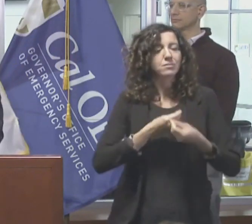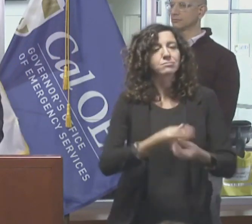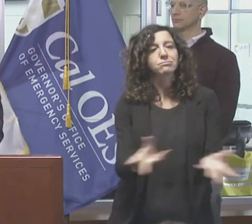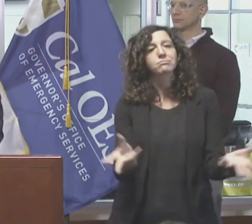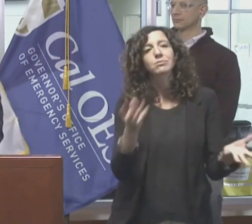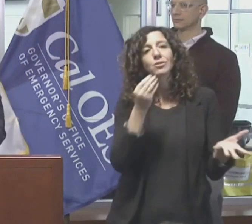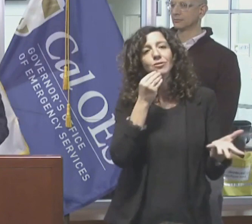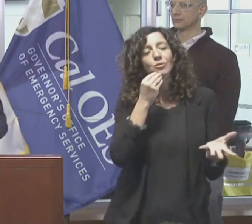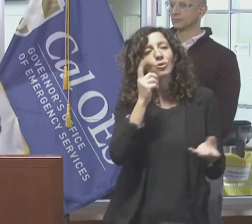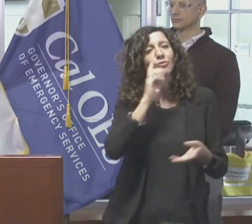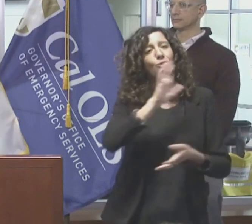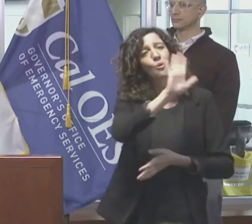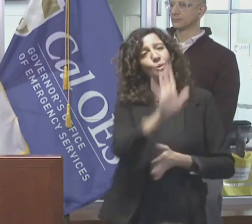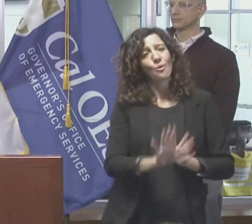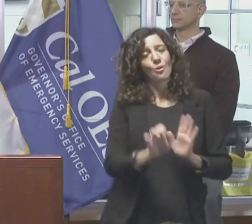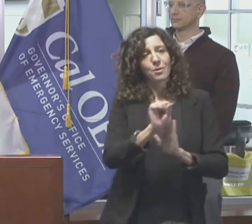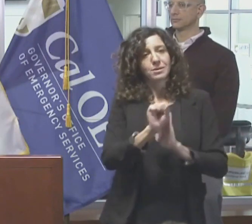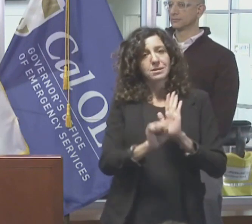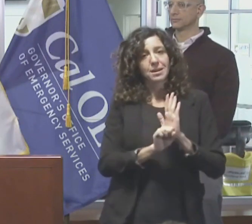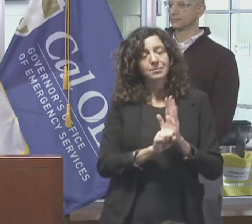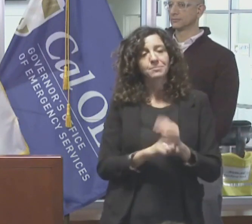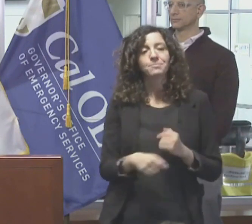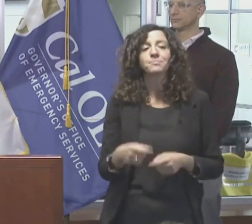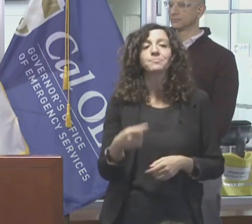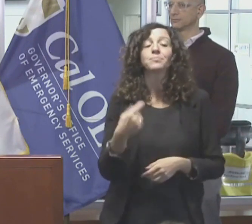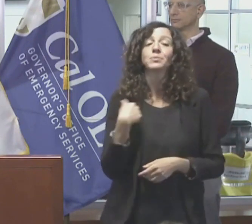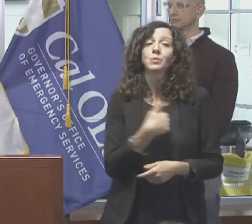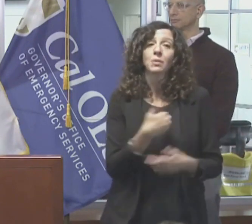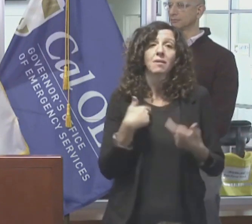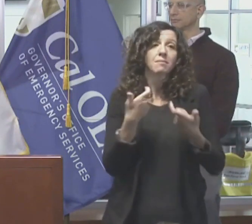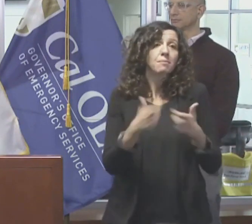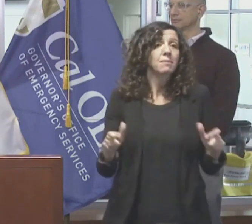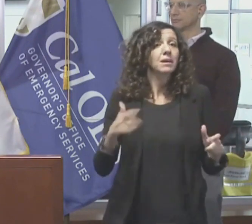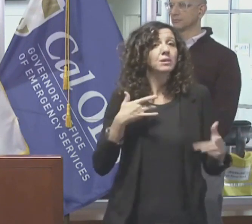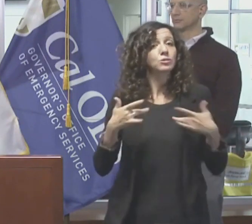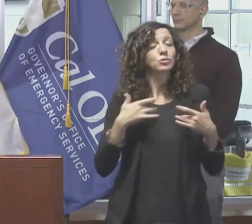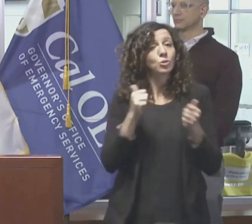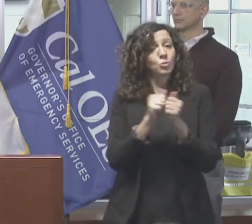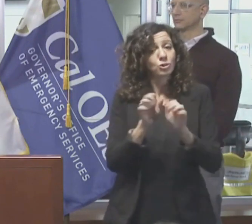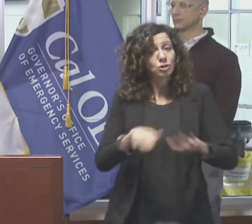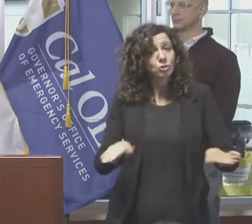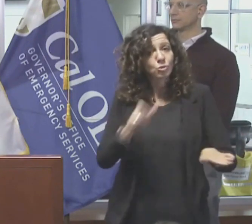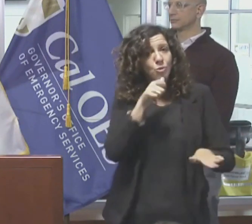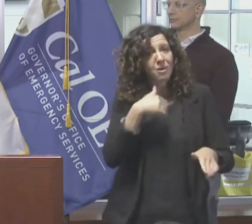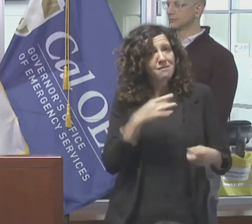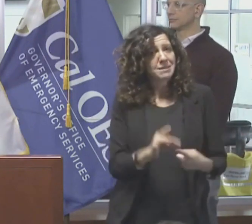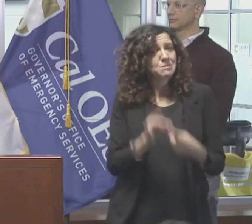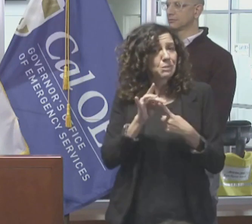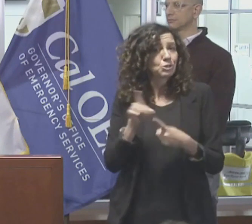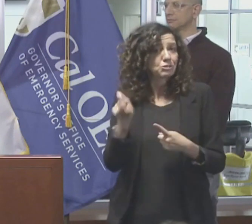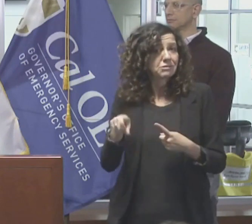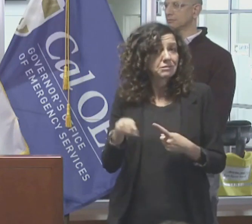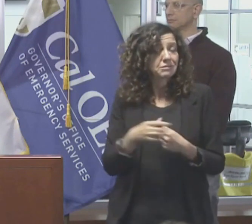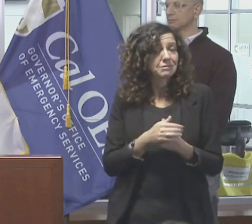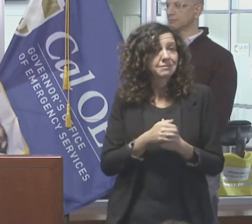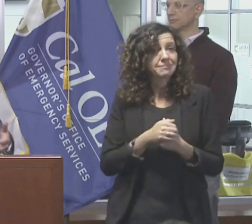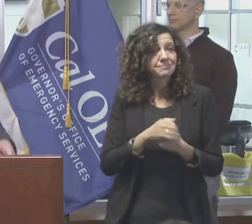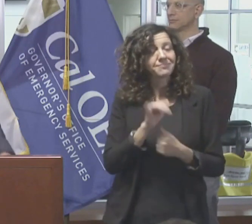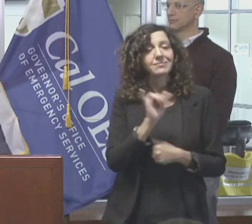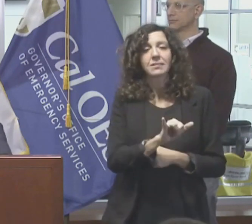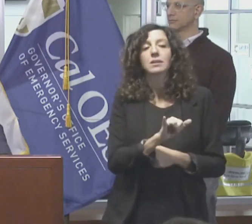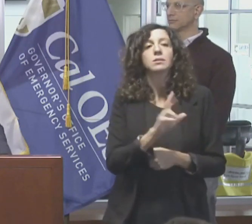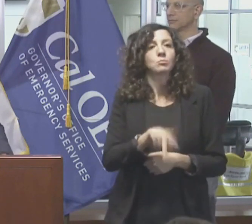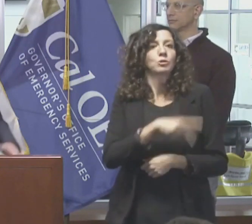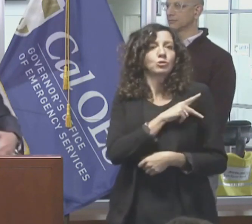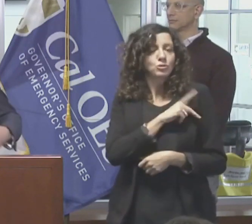sites throughout the state of California. But we have particular concern, in addition to that, for special needs children And this is some personal, I